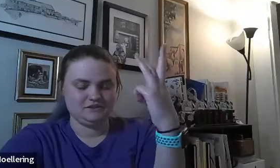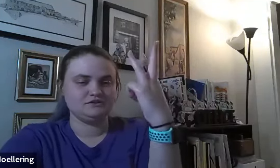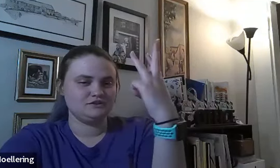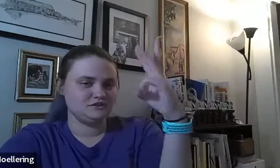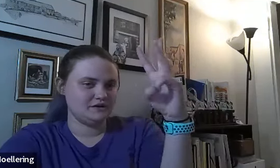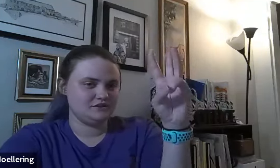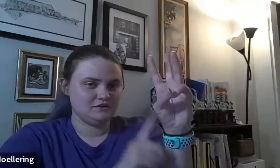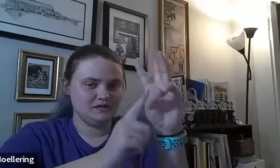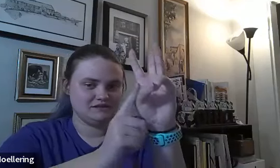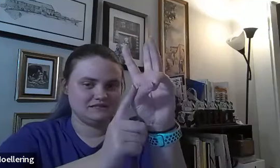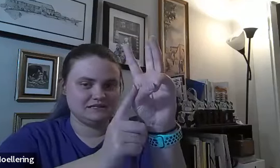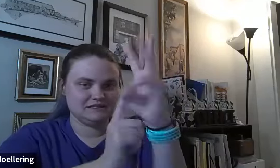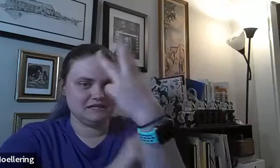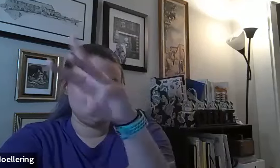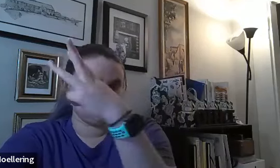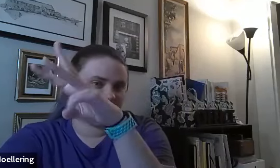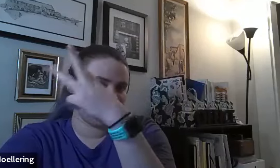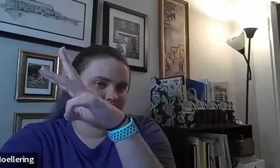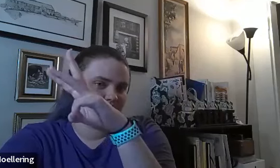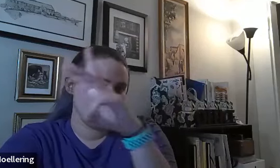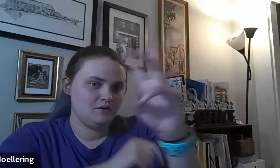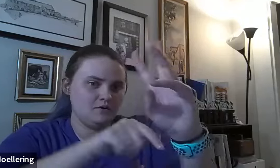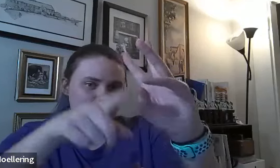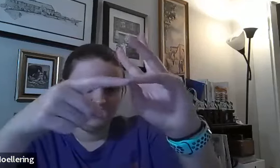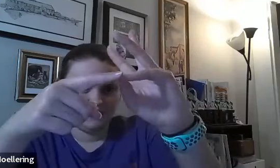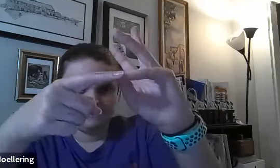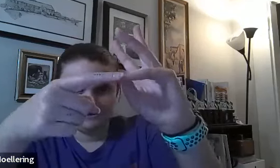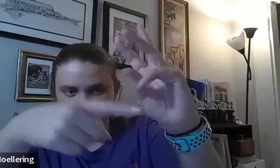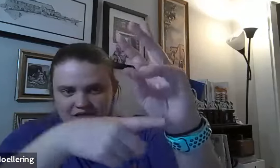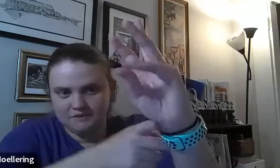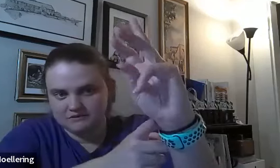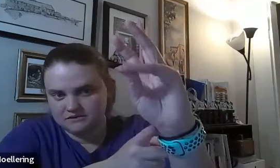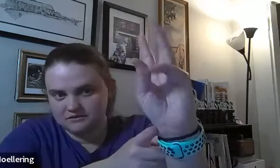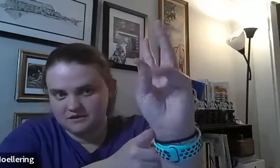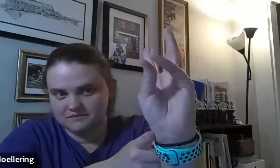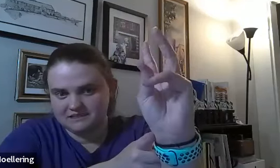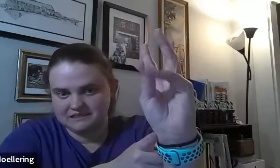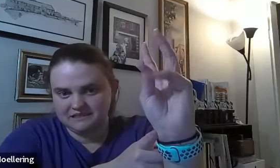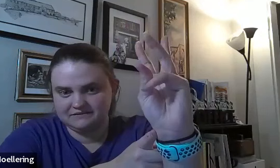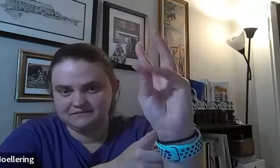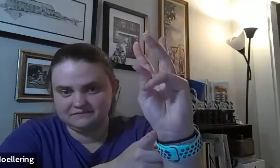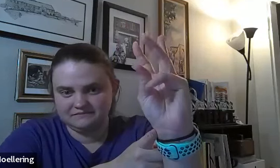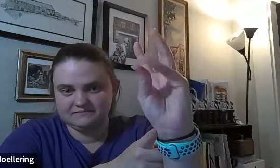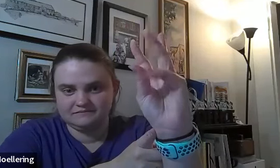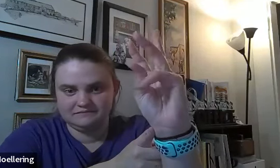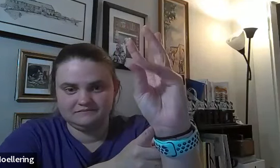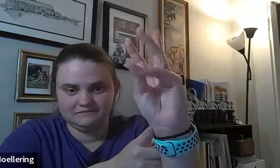They're the two ways. So you can make a 6 and then shake it, or you can have your pinky bounce on your thumb. 16.